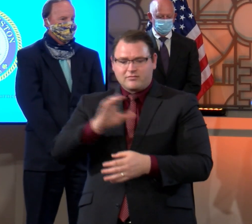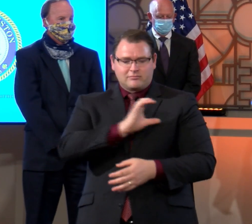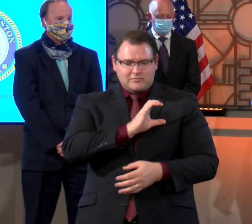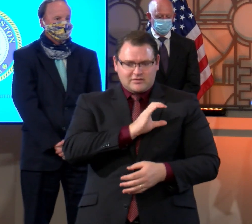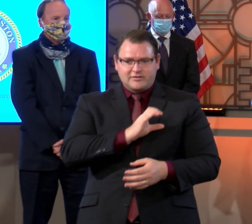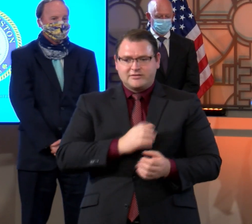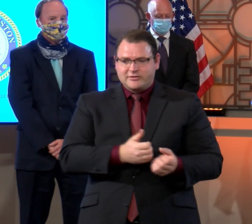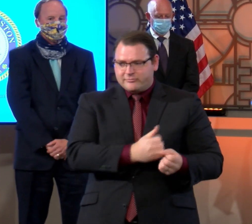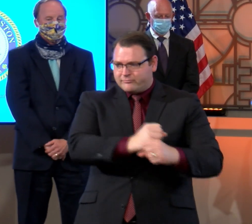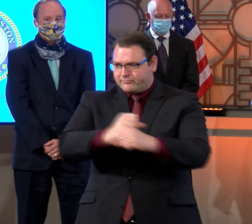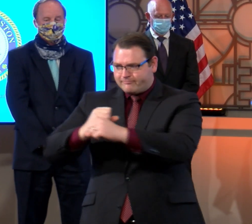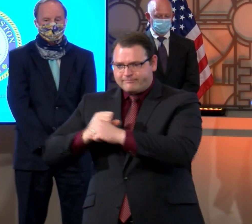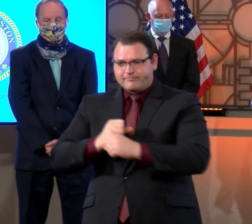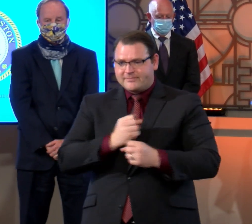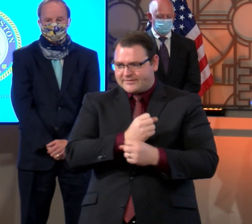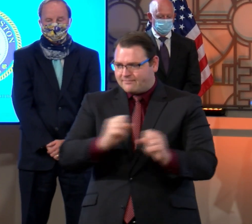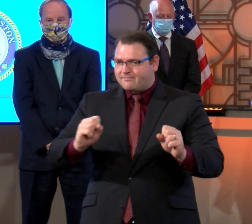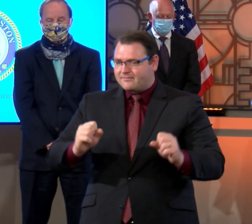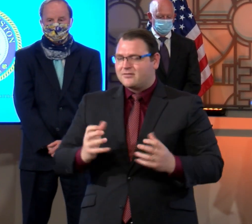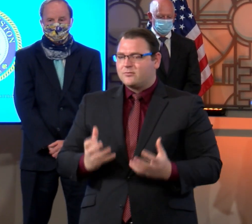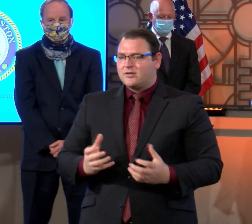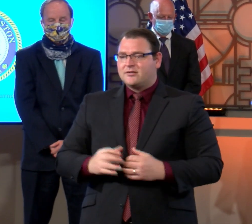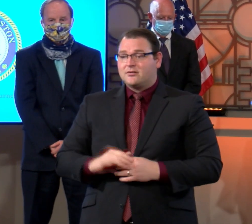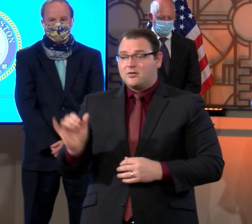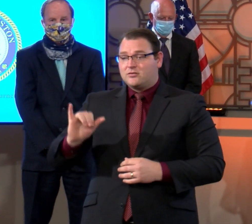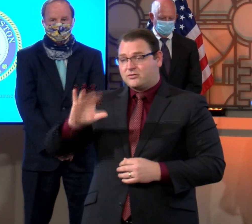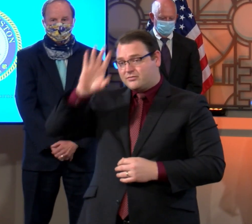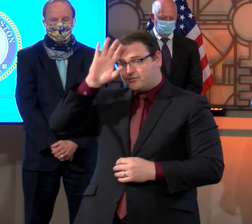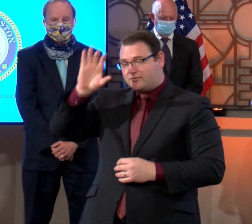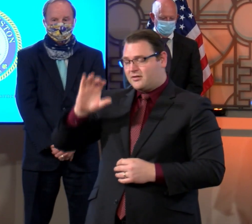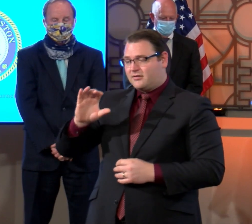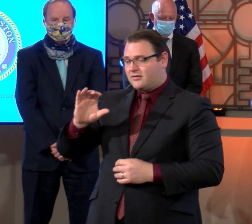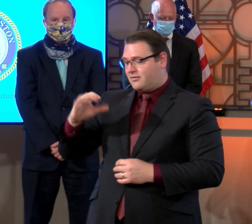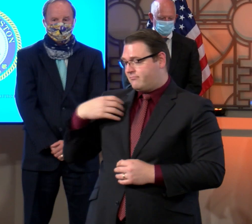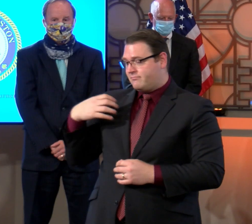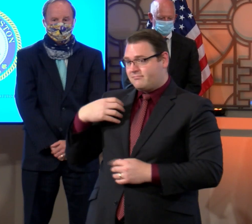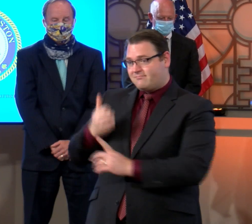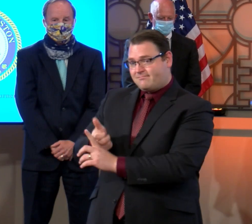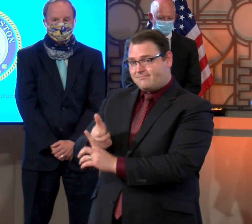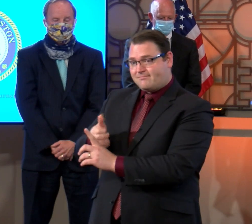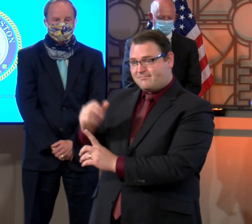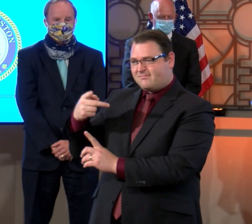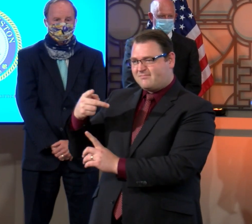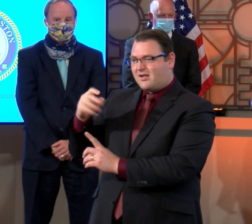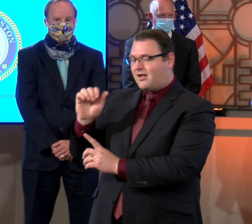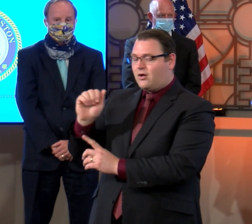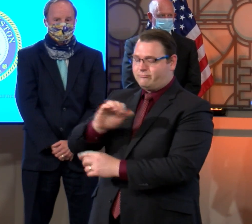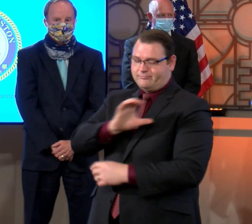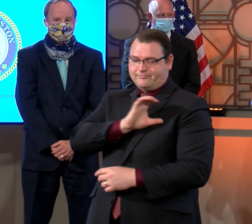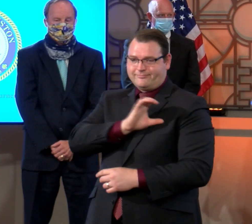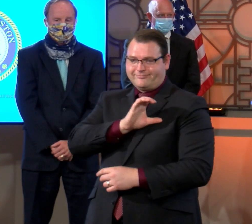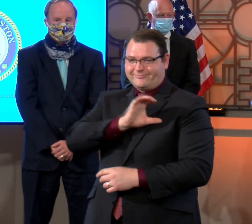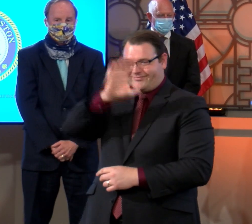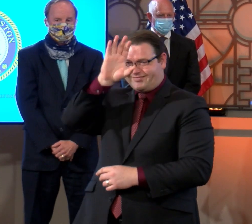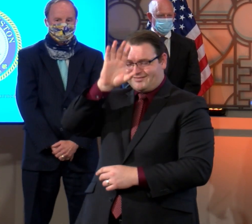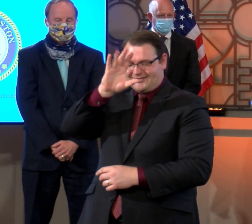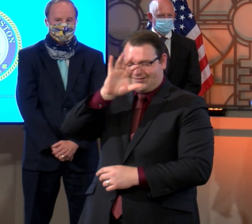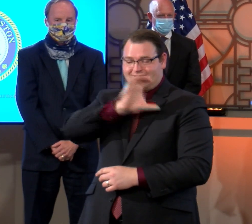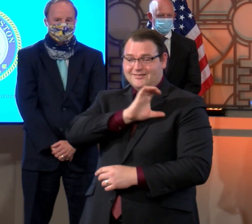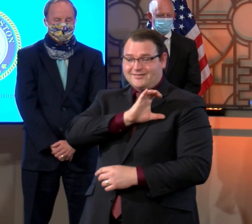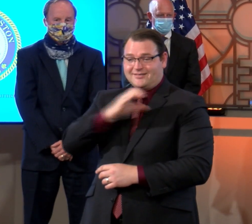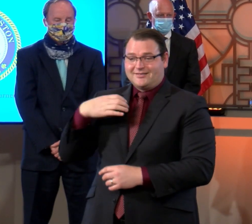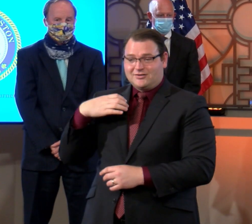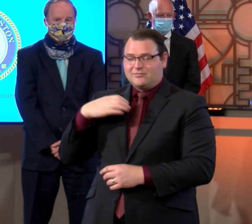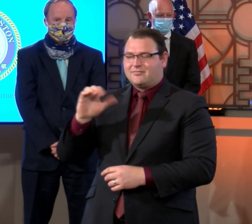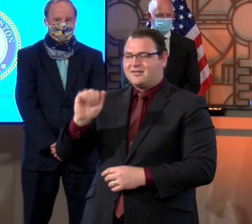We're also helping Chief Acevedo get his extra supply of surgical masks so just like the mayor said, they can issue masks instead